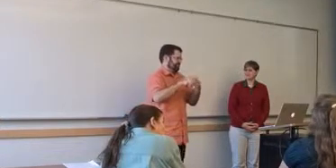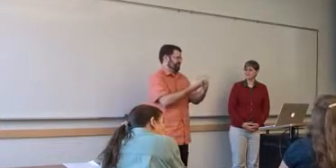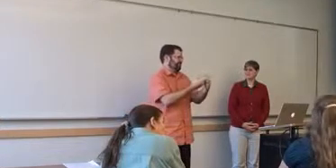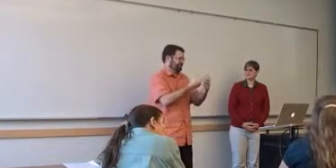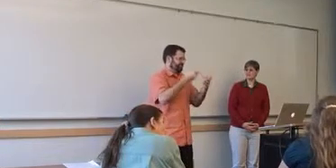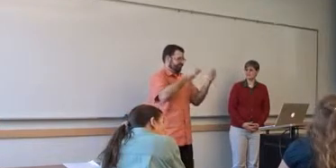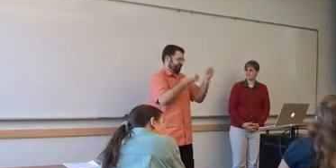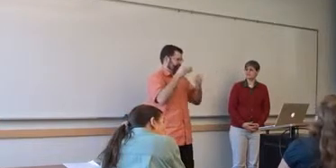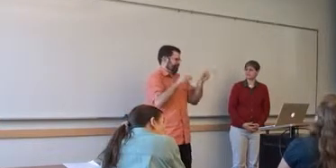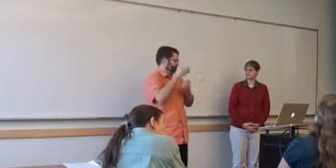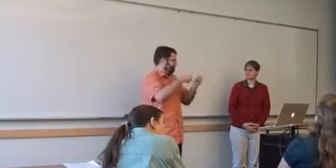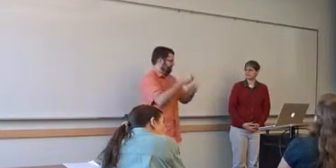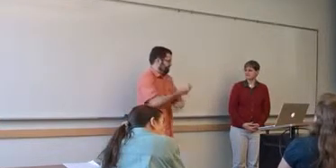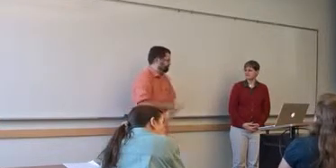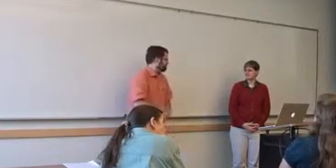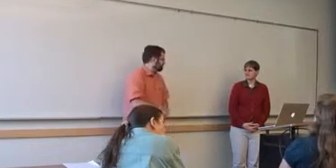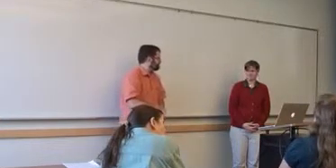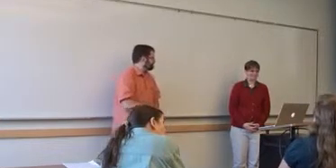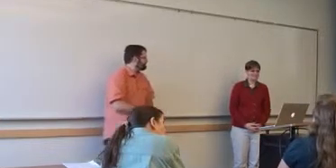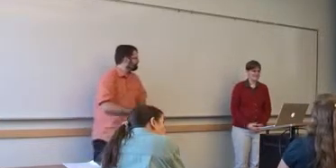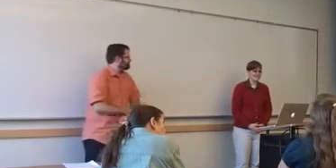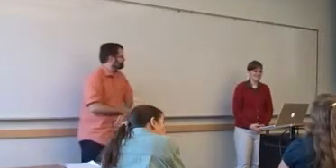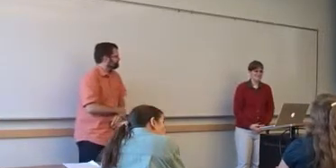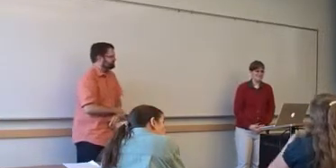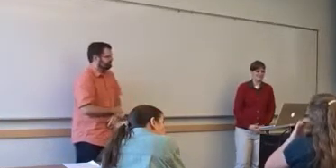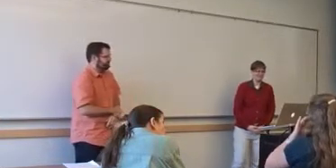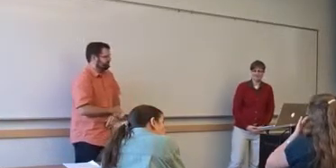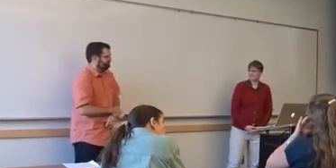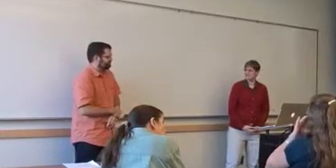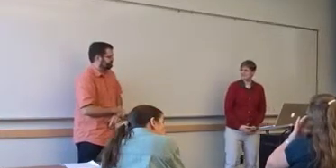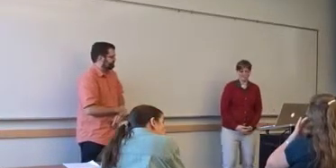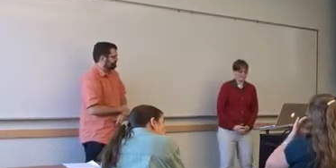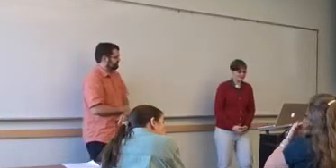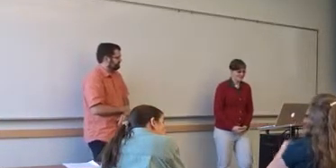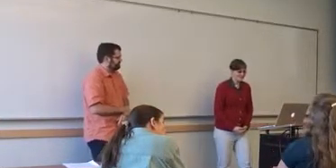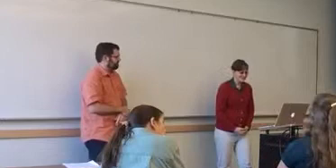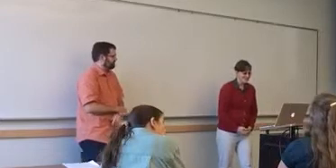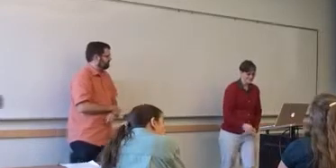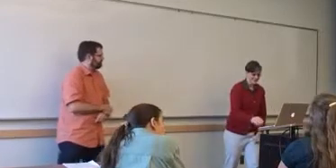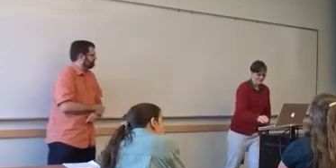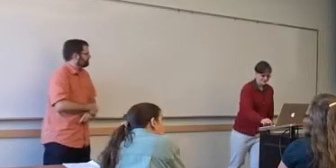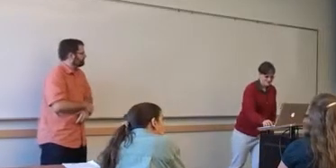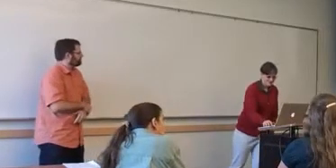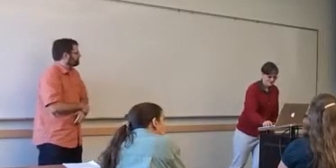this was the first time they were able to kind of combine that, and that helped evolve the language as well.